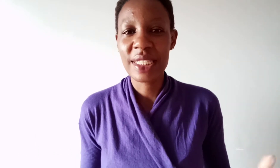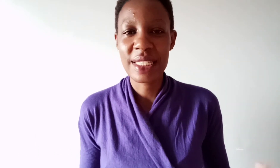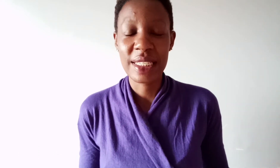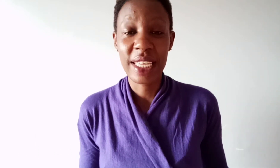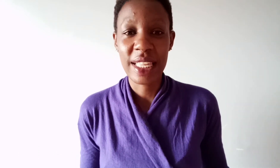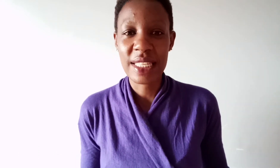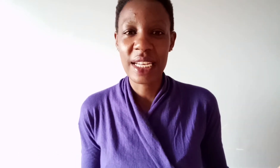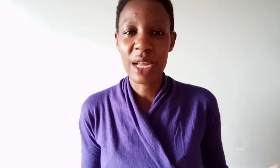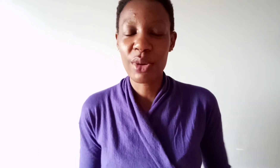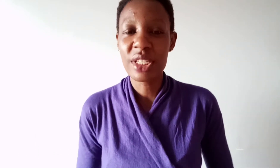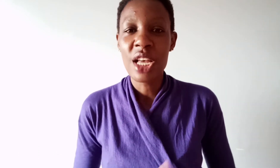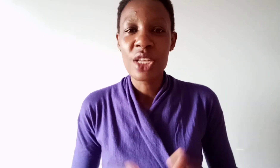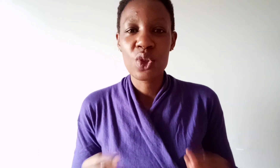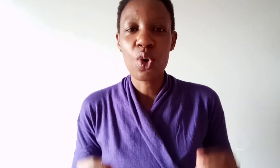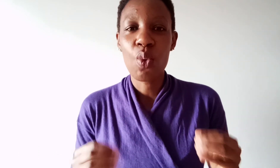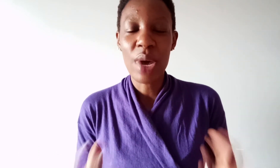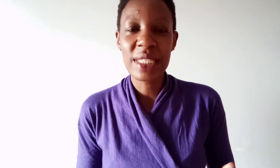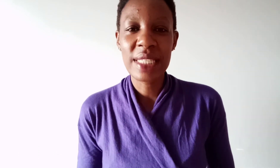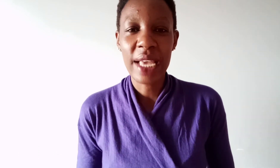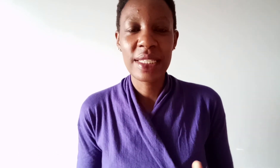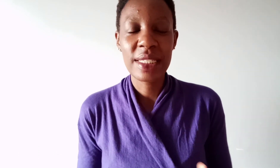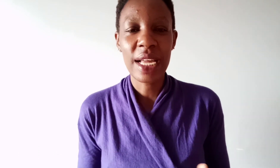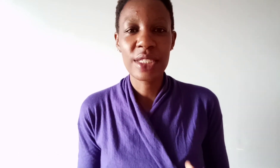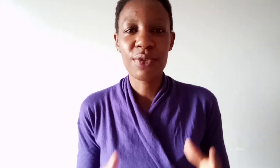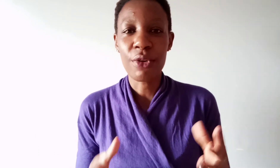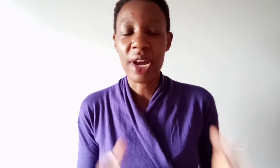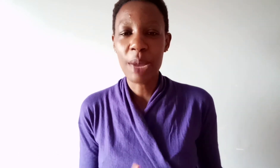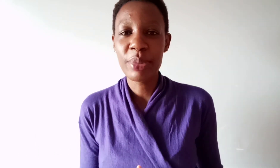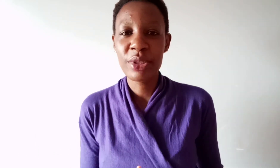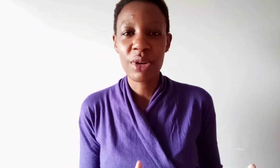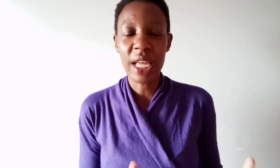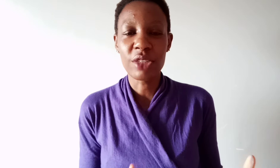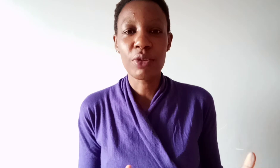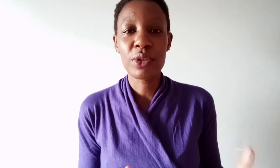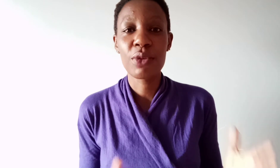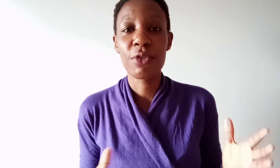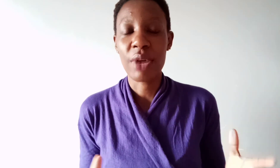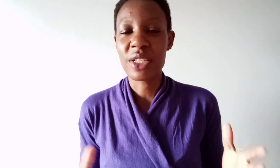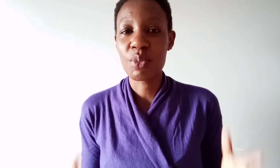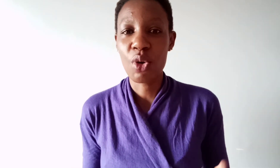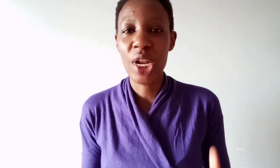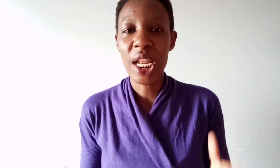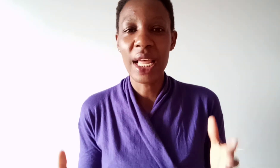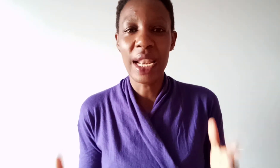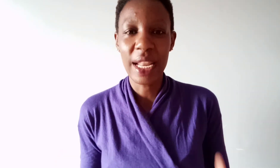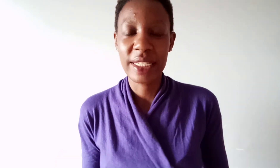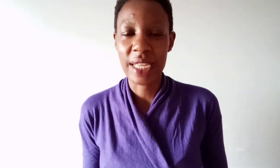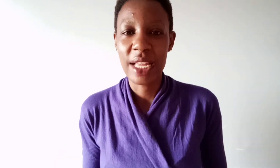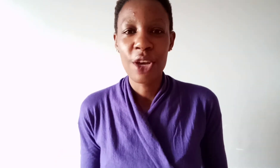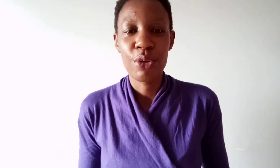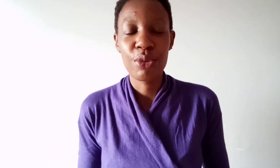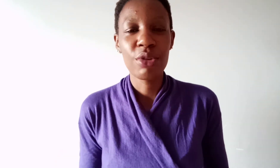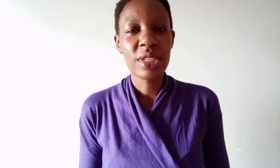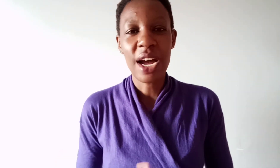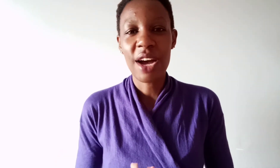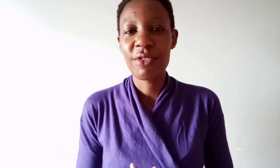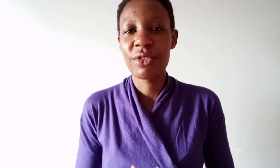in Kenyan Sign Language, so one sign stands for a capital and also for a small letter. You do not have